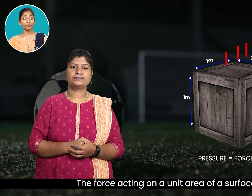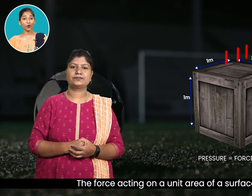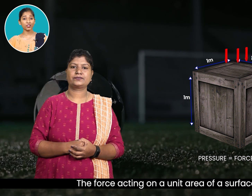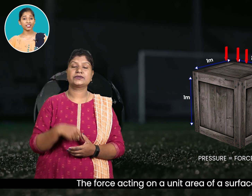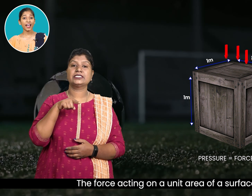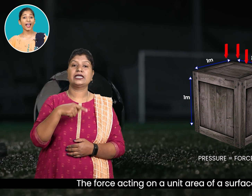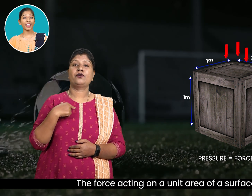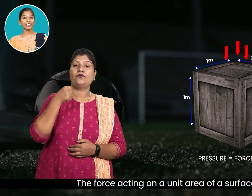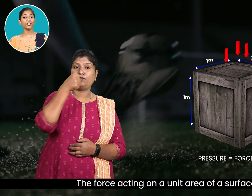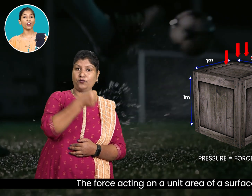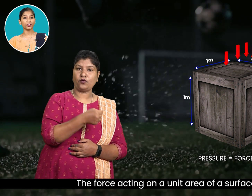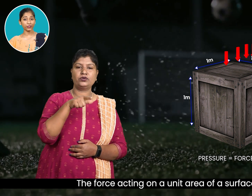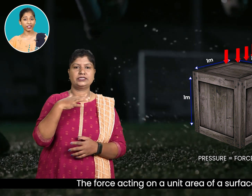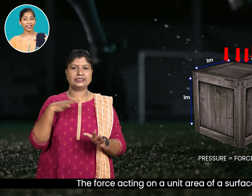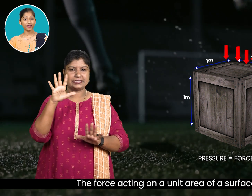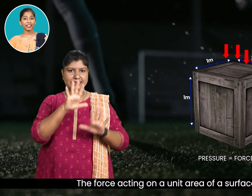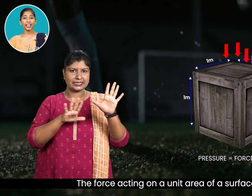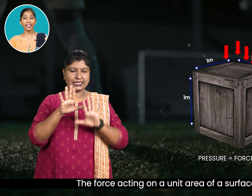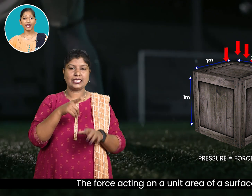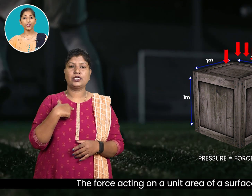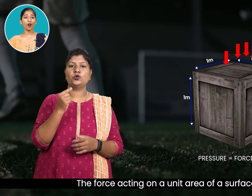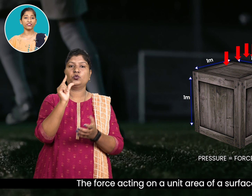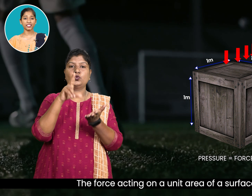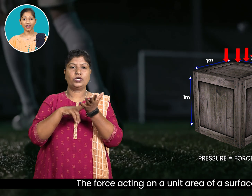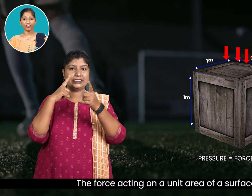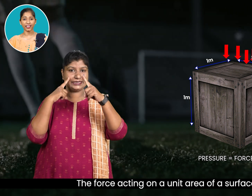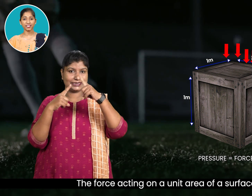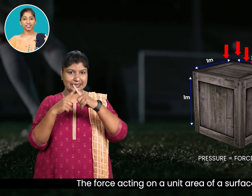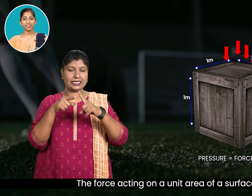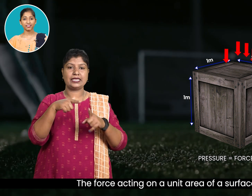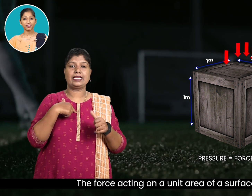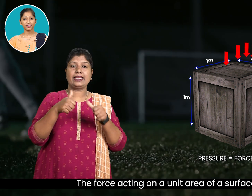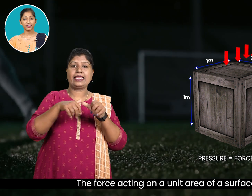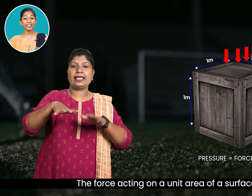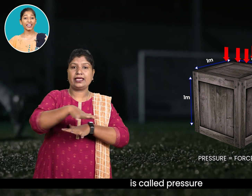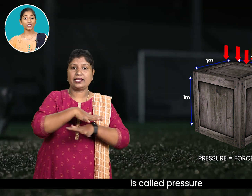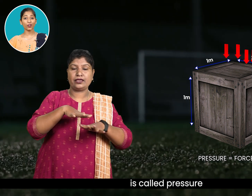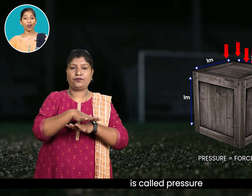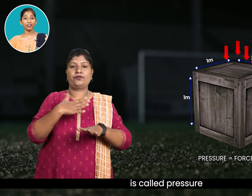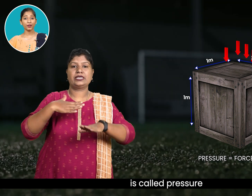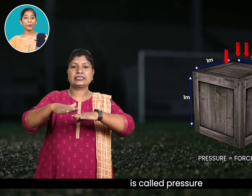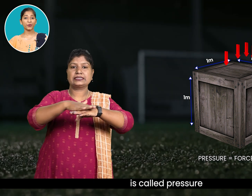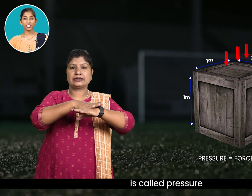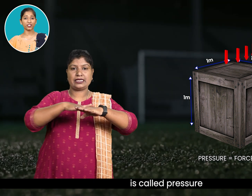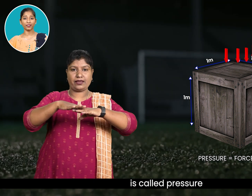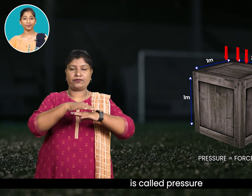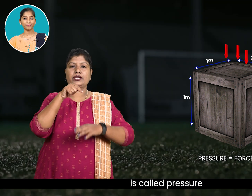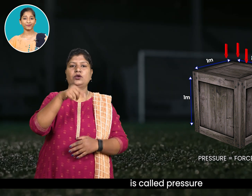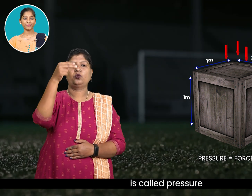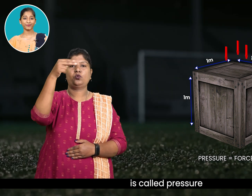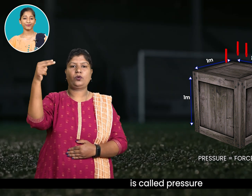The force acting on a unit area of a surface is called